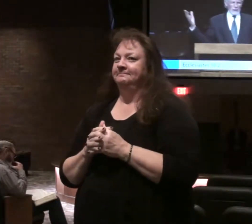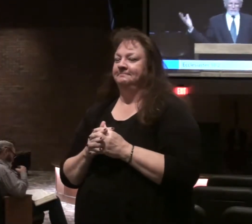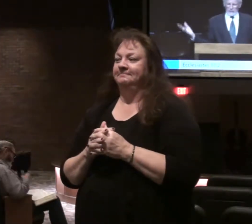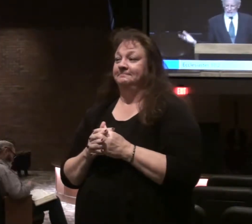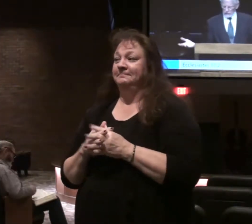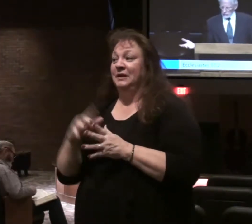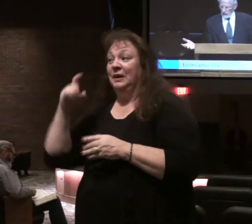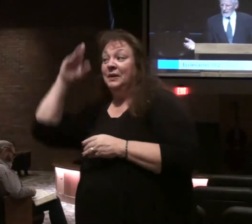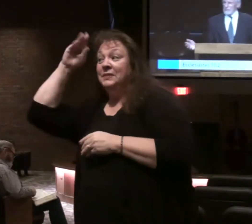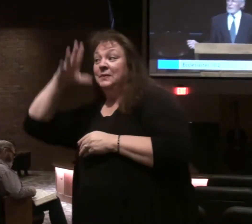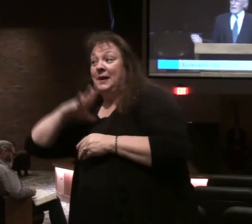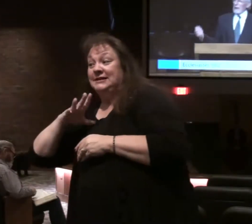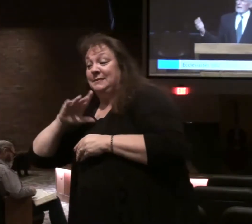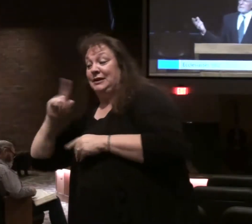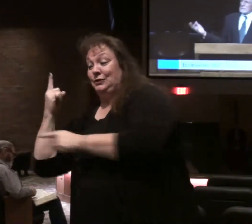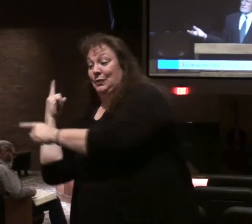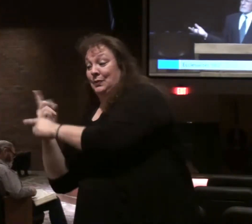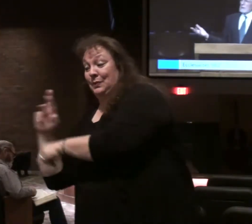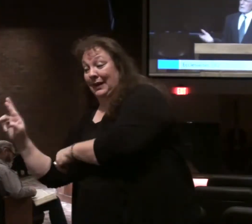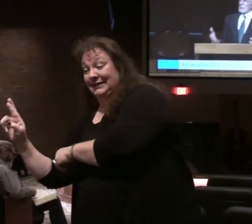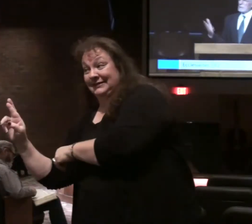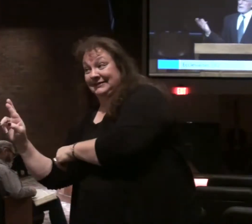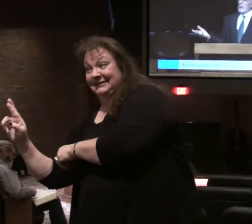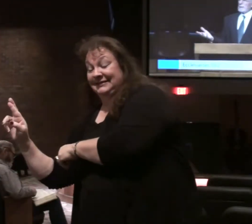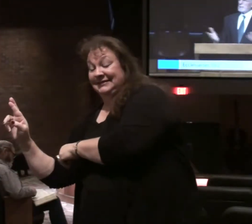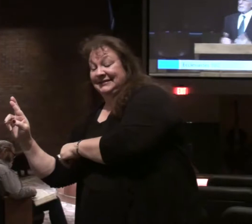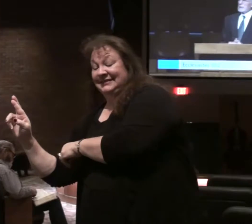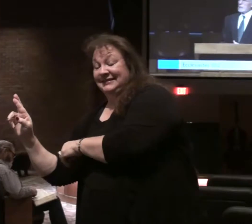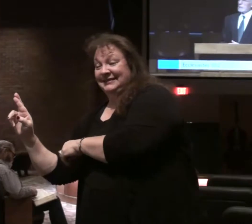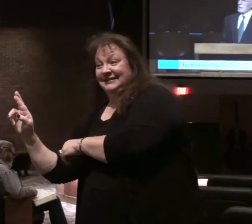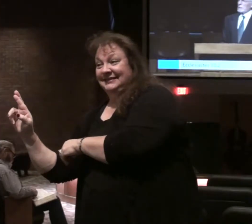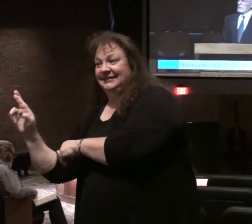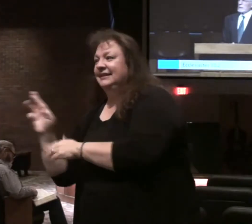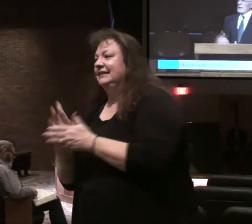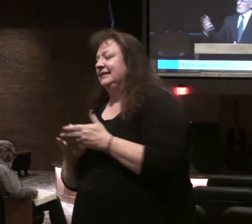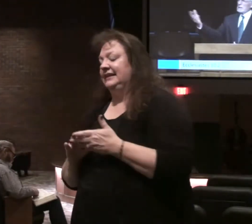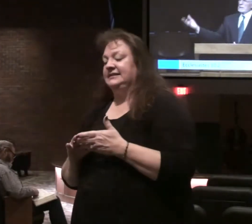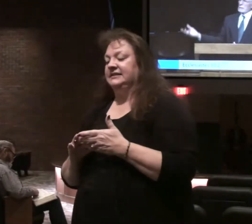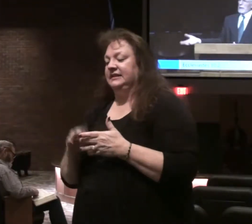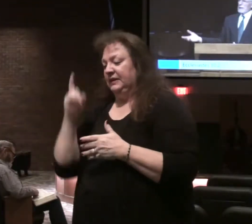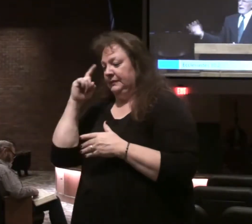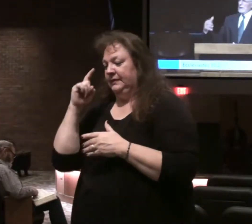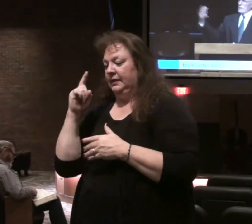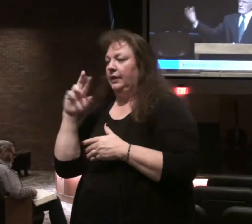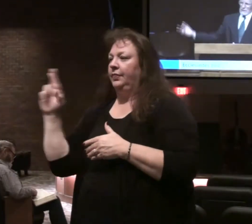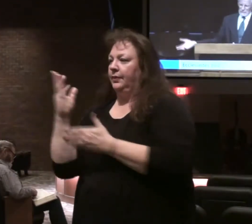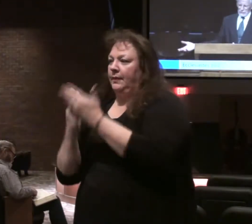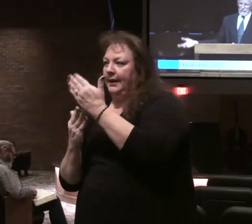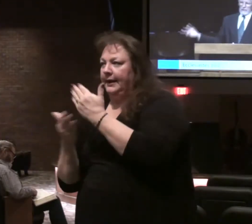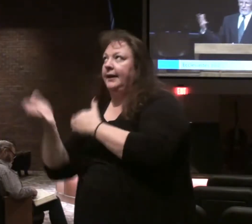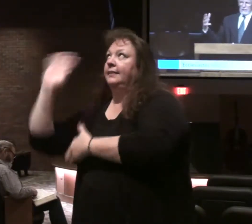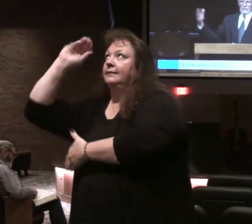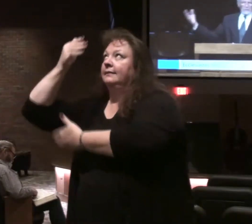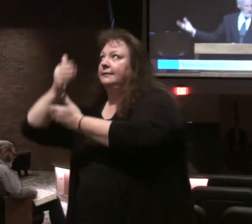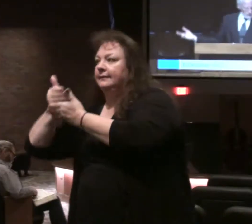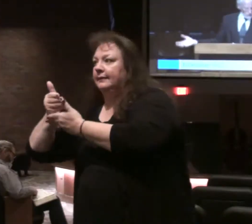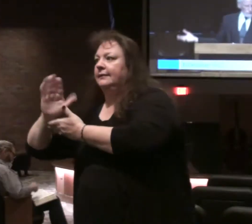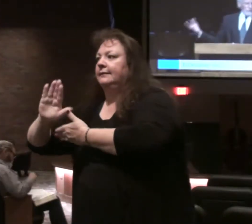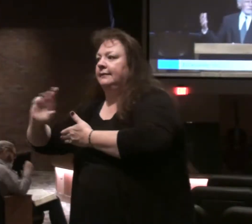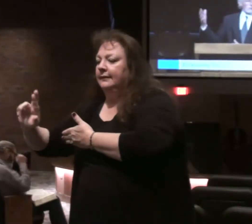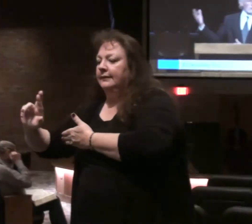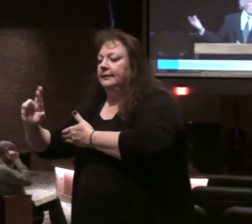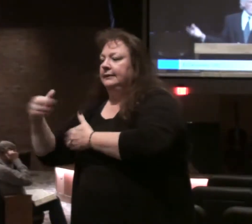The wise man to the right, and it's a proverbial statement, the right hand, the son of his right hand,